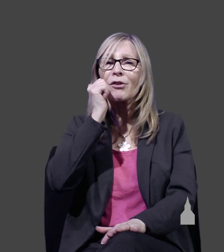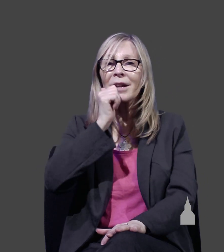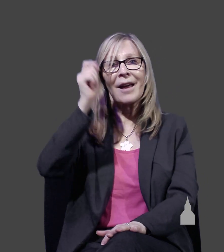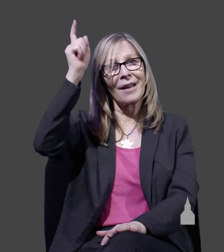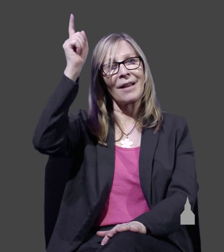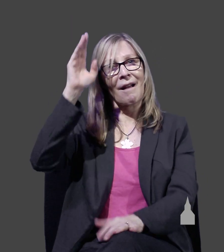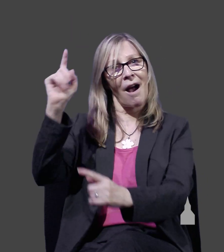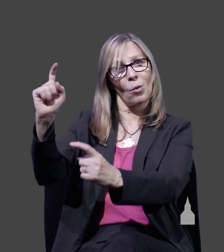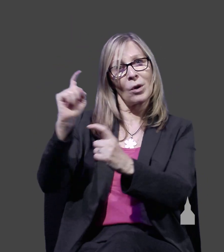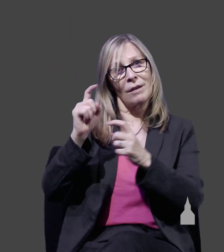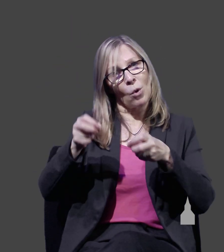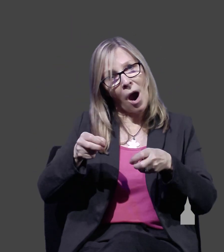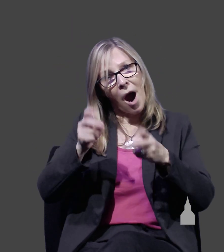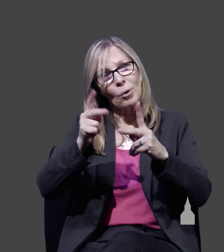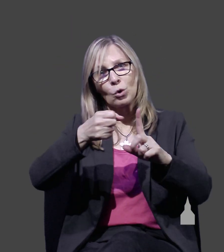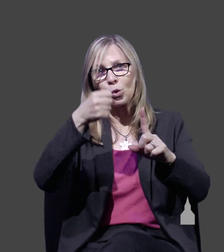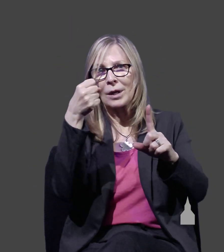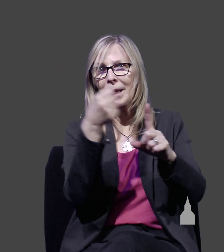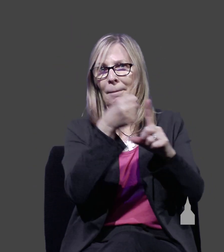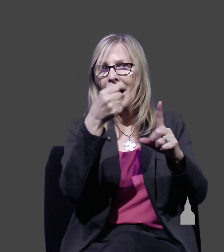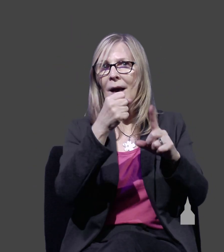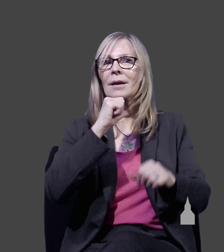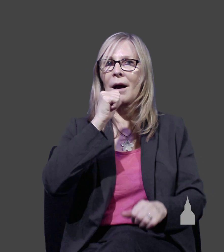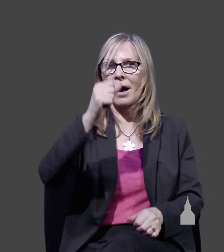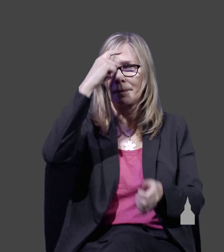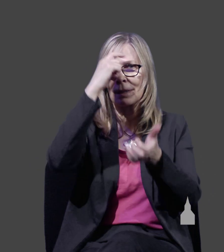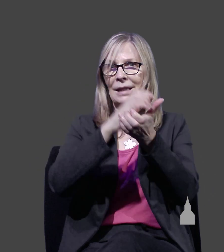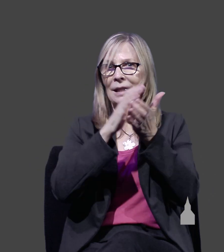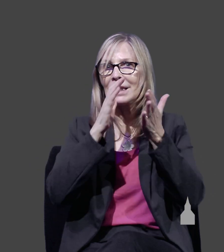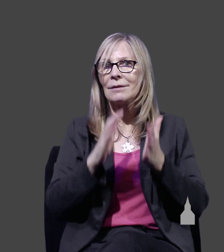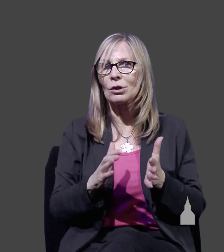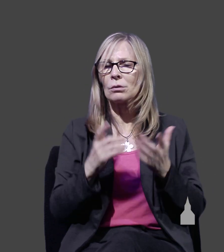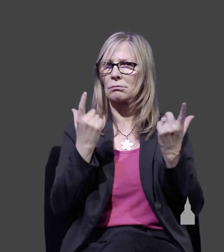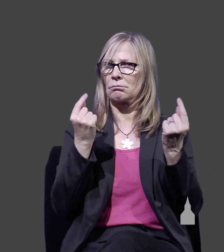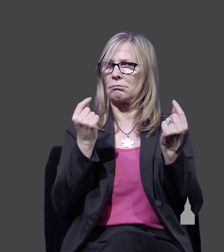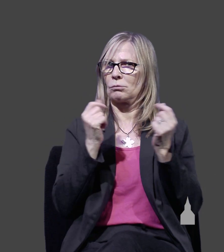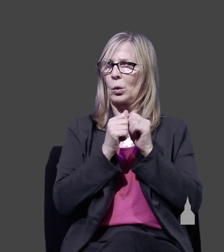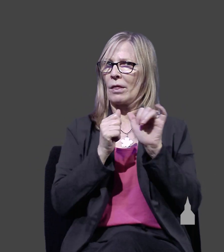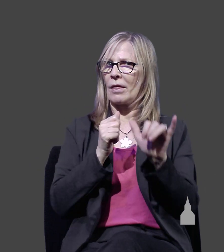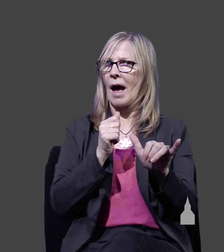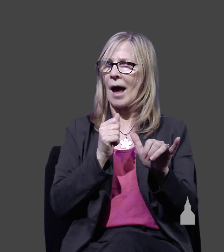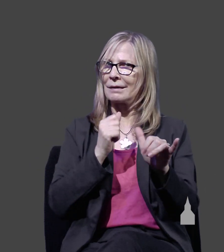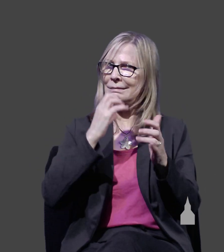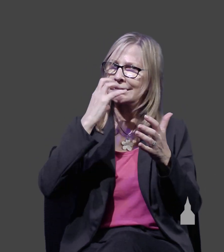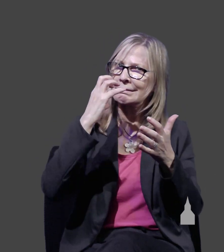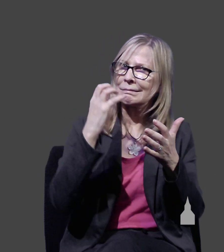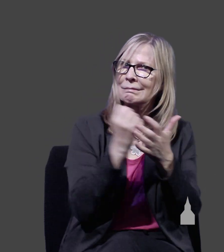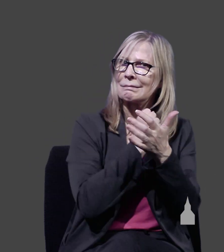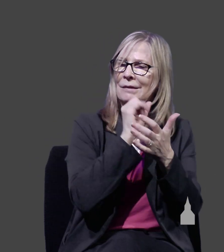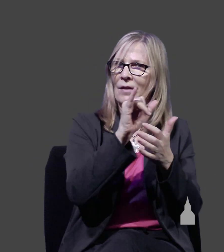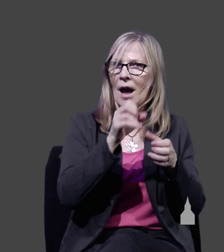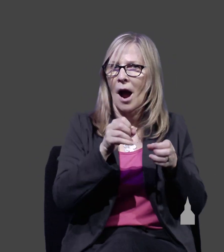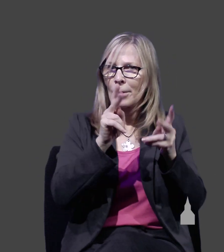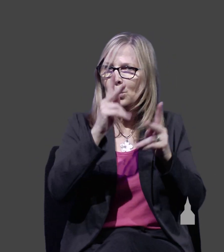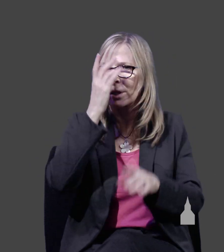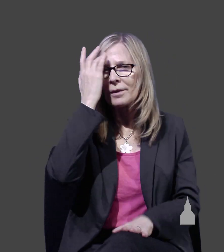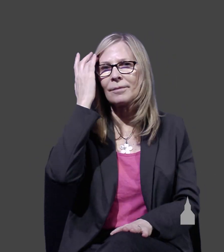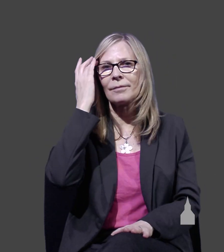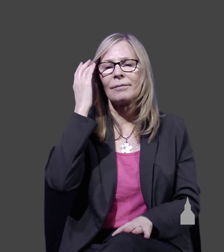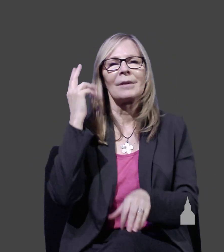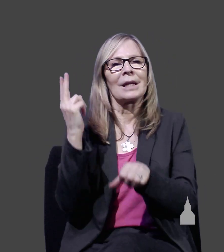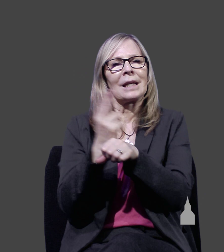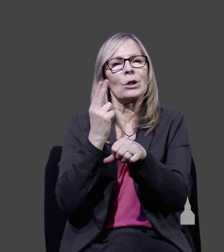opportunities to impact unbelievers. What are you doing with them? Make the most of them. He's using